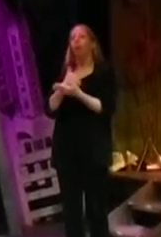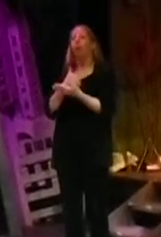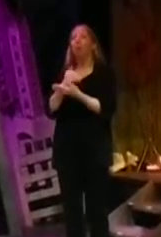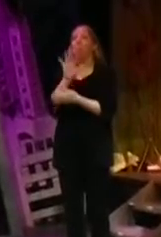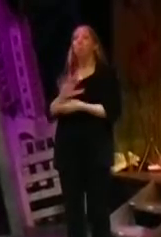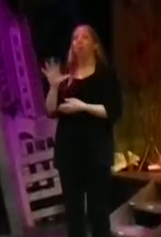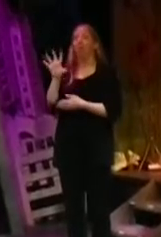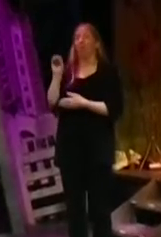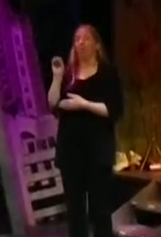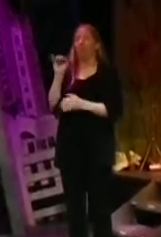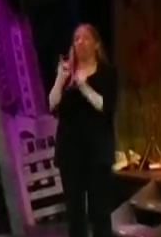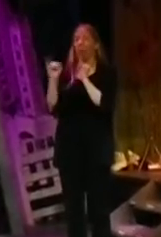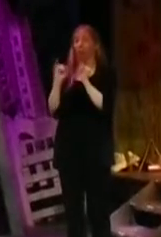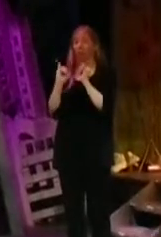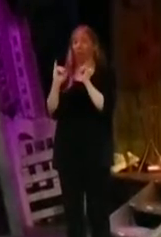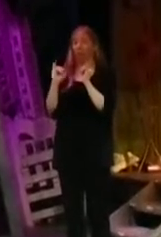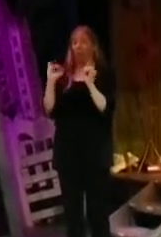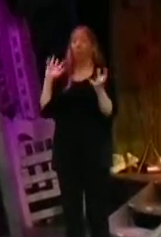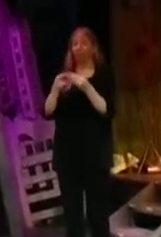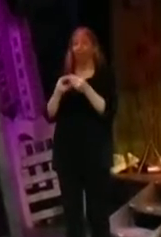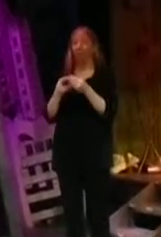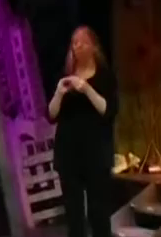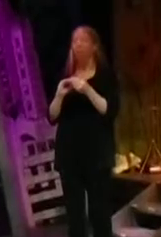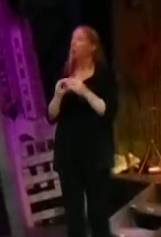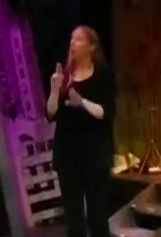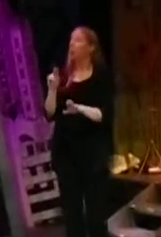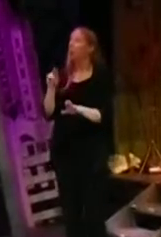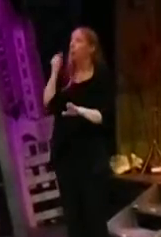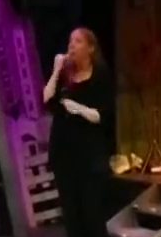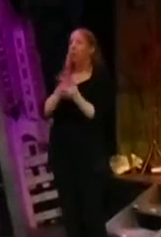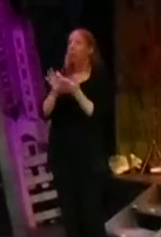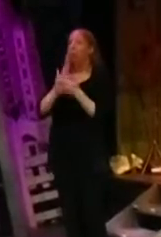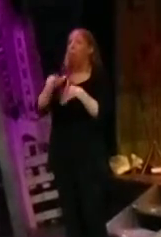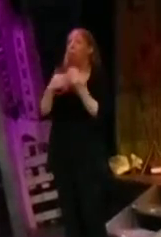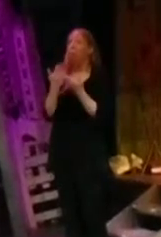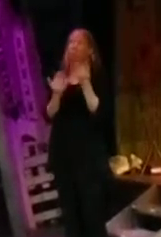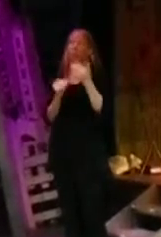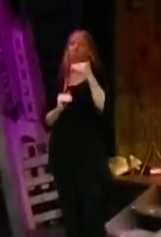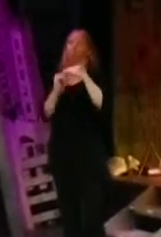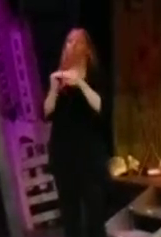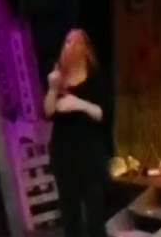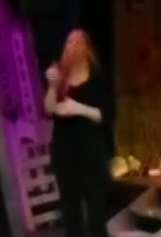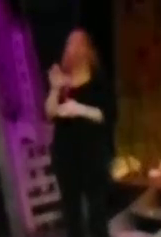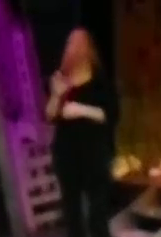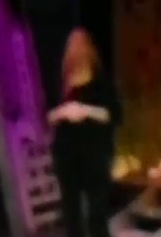interviews. At least 50. Oh, actually, no, if you count all of them, it's probably close to 100. Yeah.